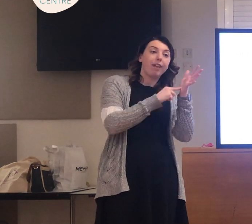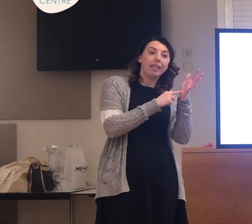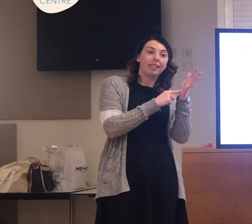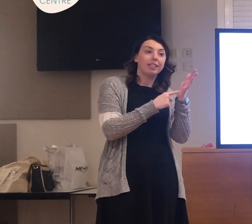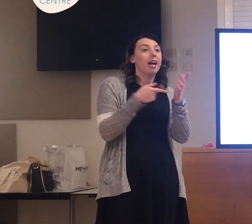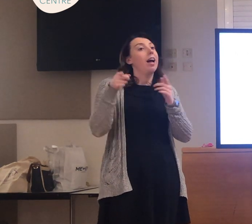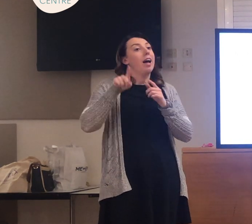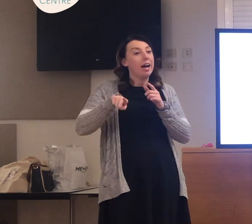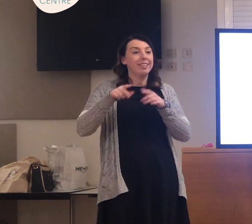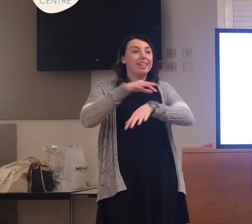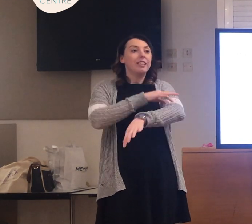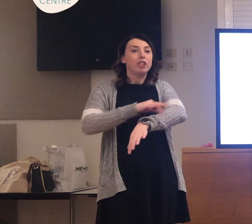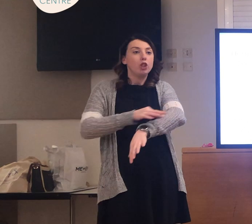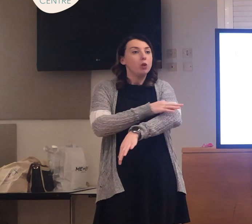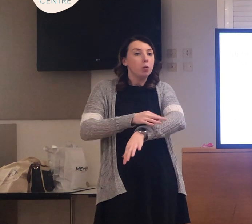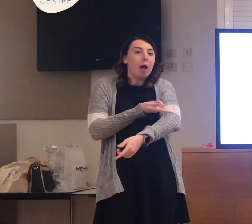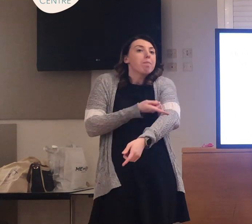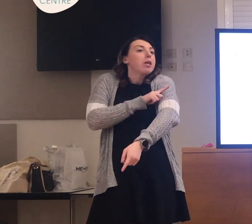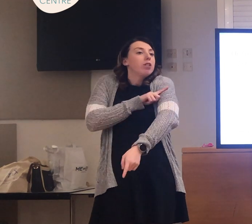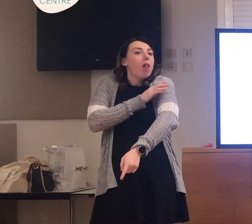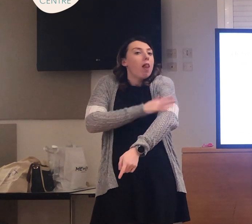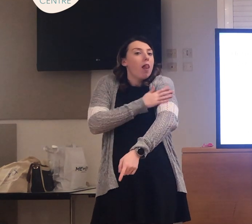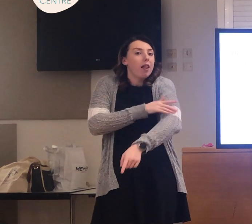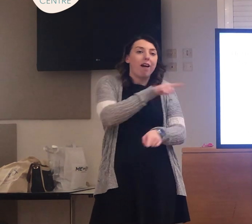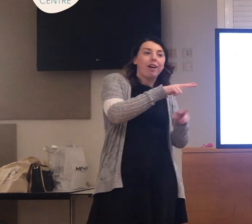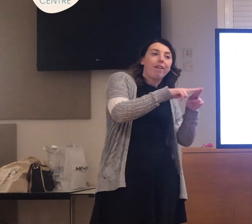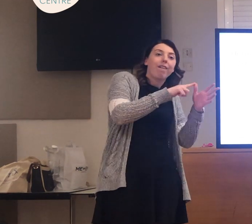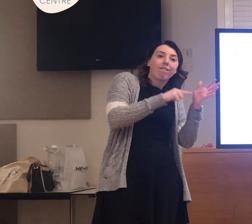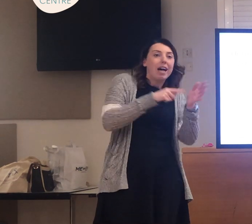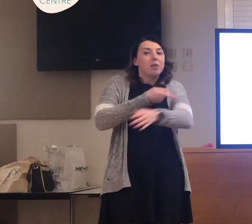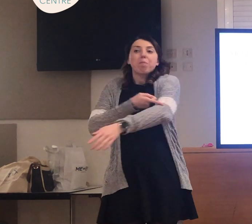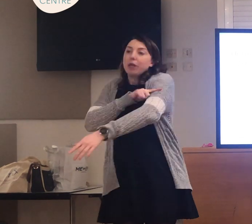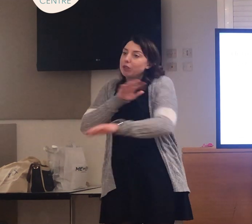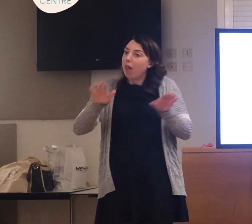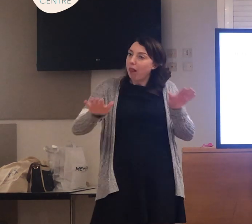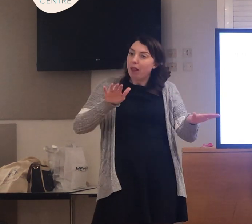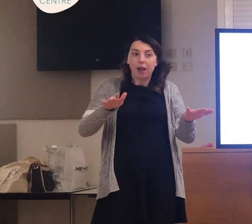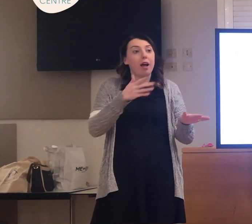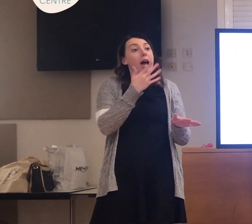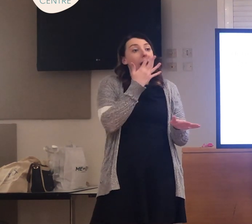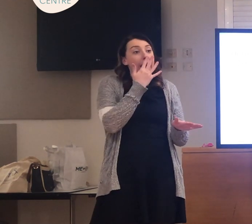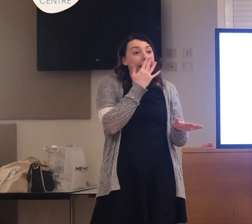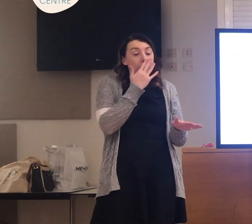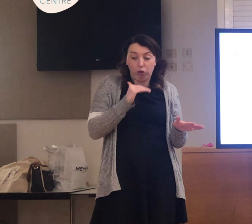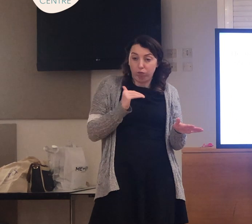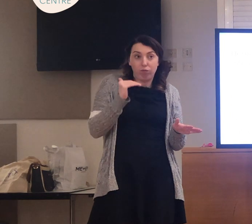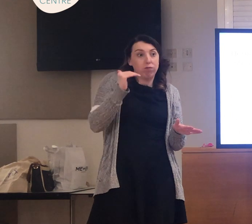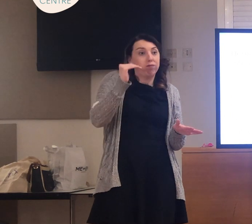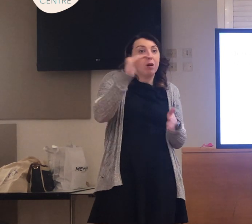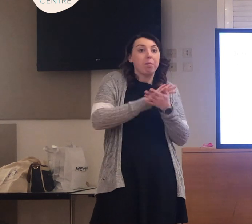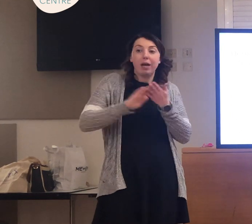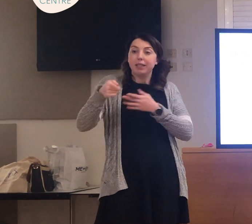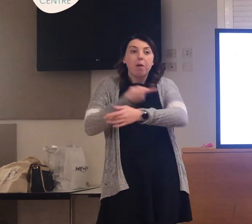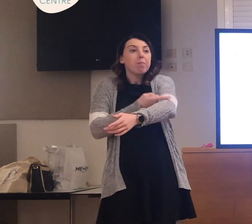and lean tissue, your muscle. As we all age, we begin to lose muscle